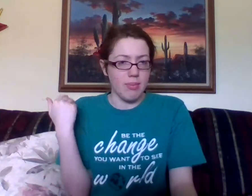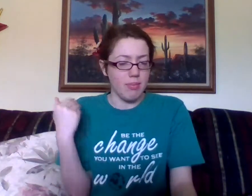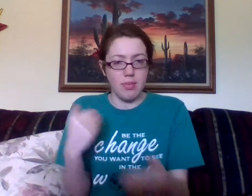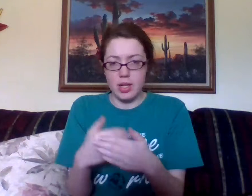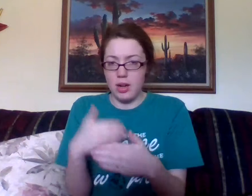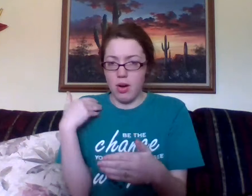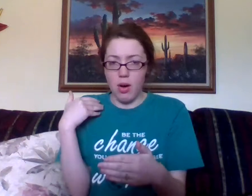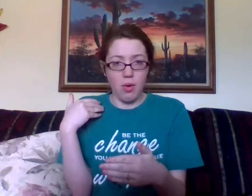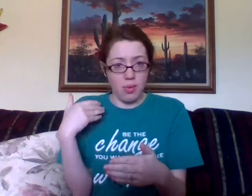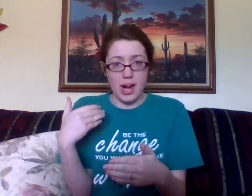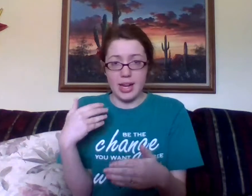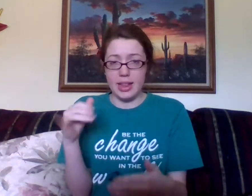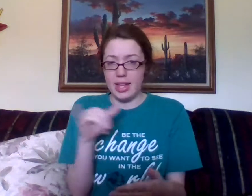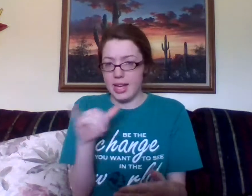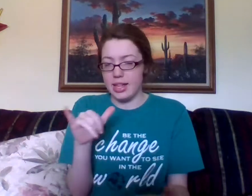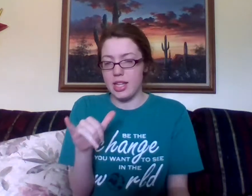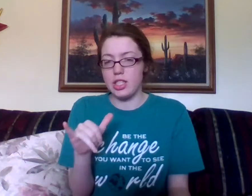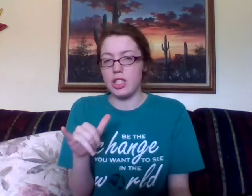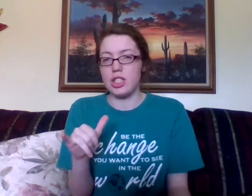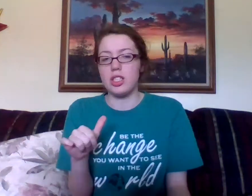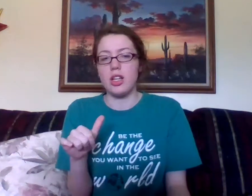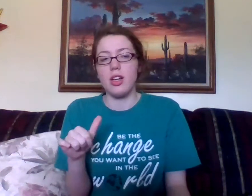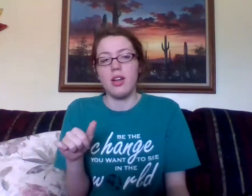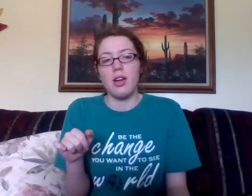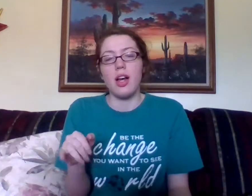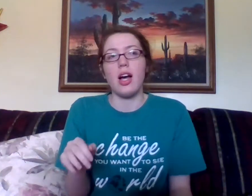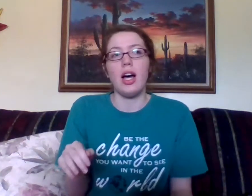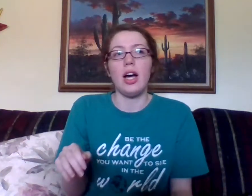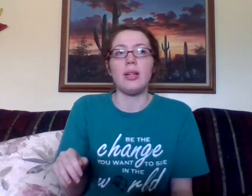am already like this.